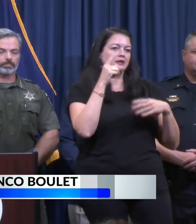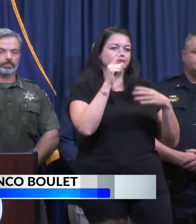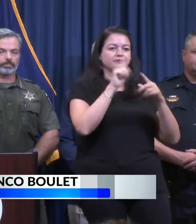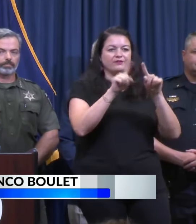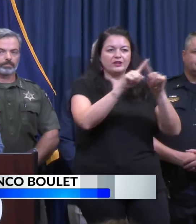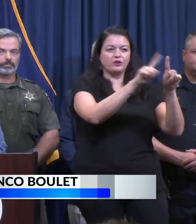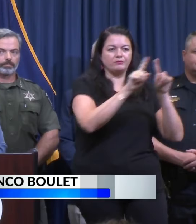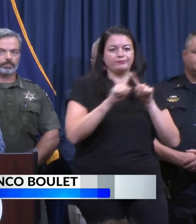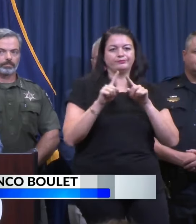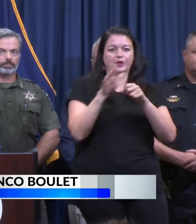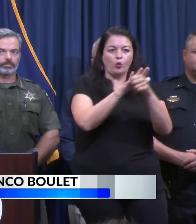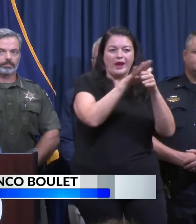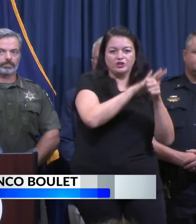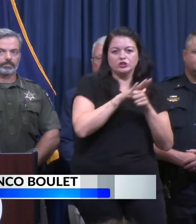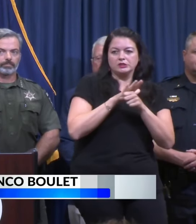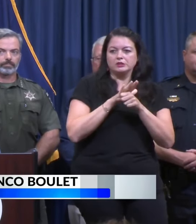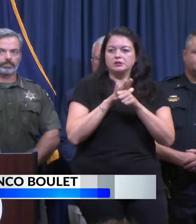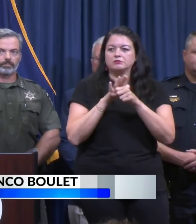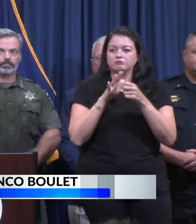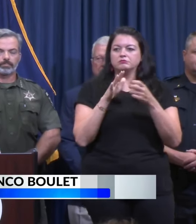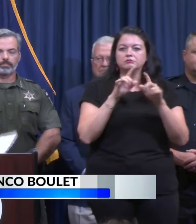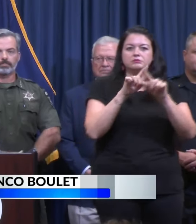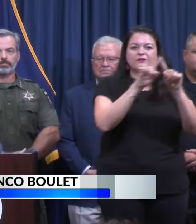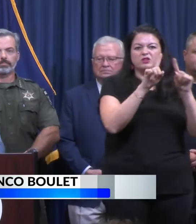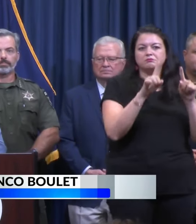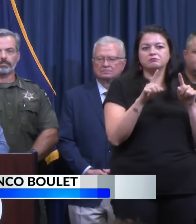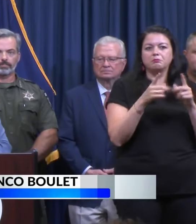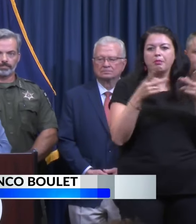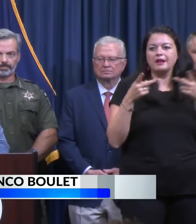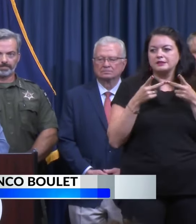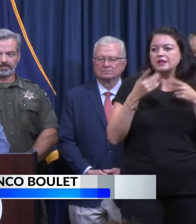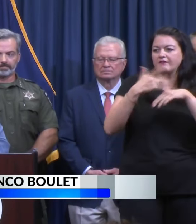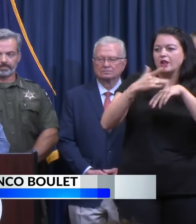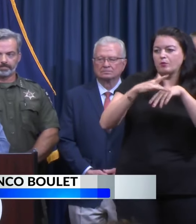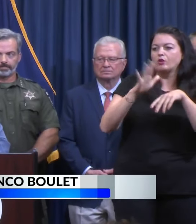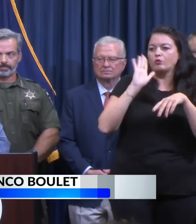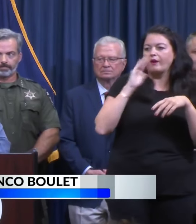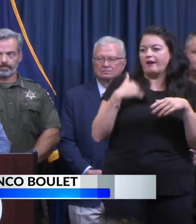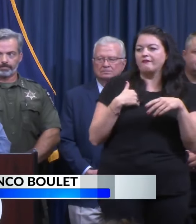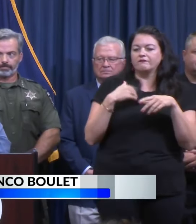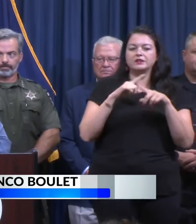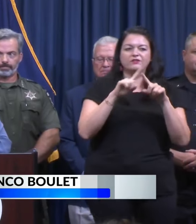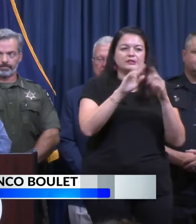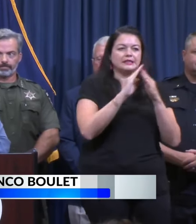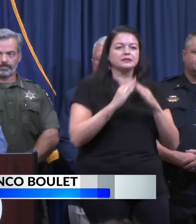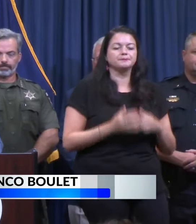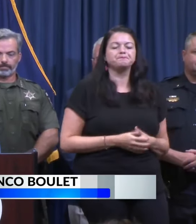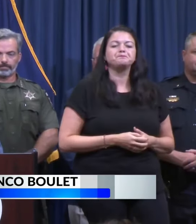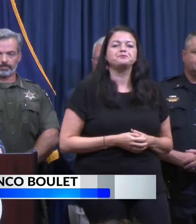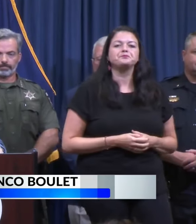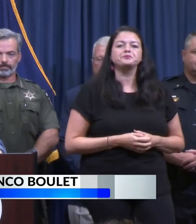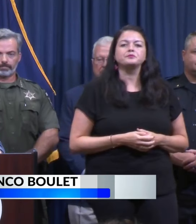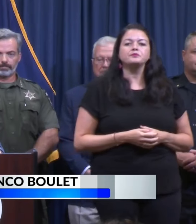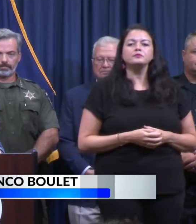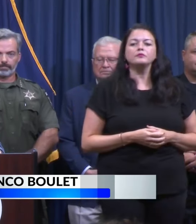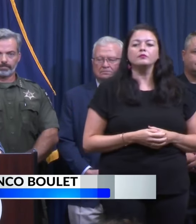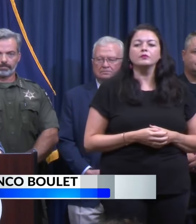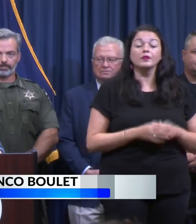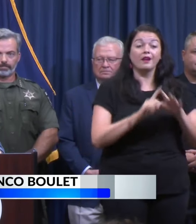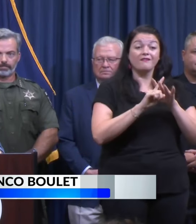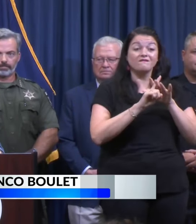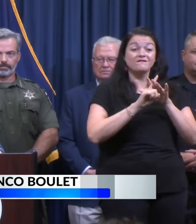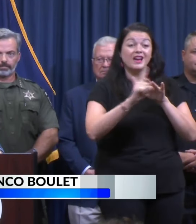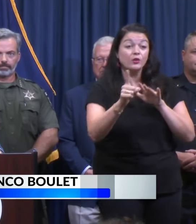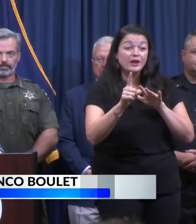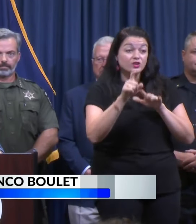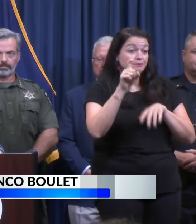locations in the cities throughout the parish, because there will be additional locations in each of the cities. While a mandatory evacuation